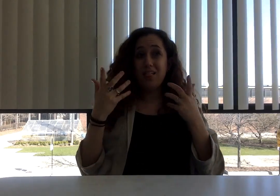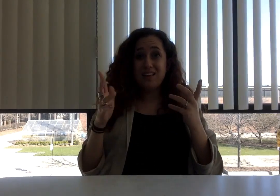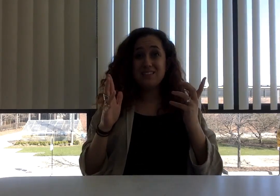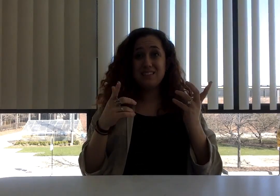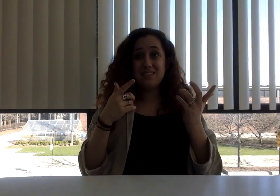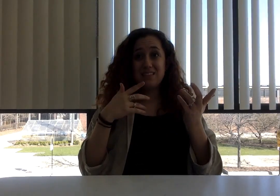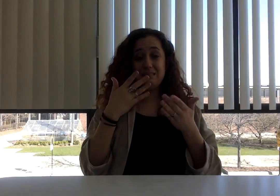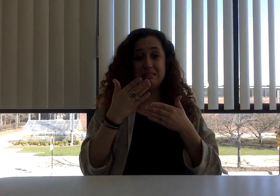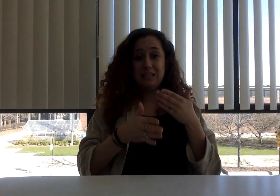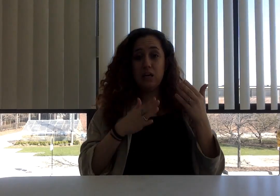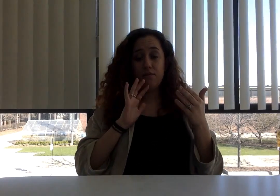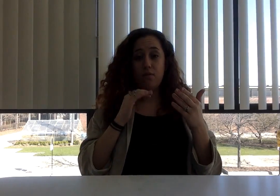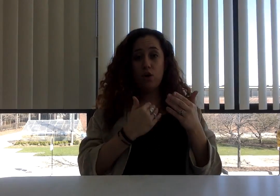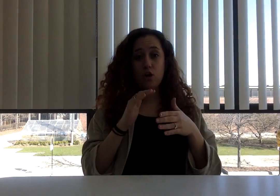in this chapter. Do we have a quiz?